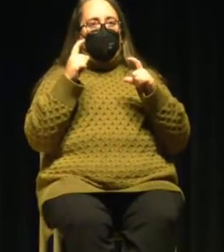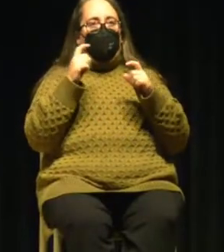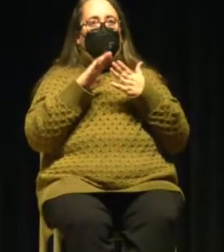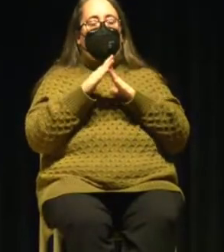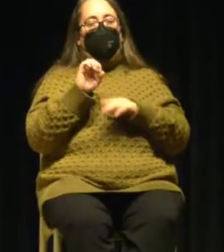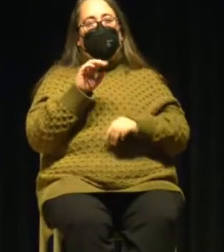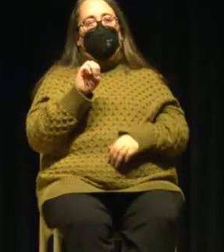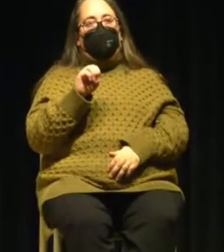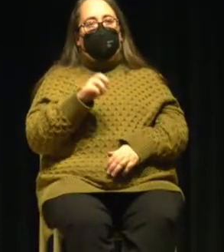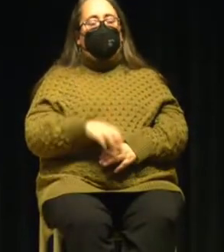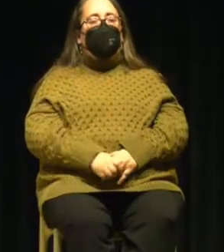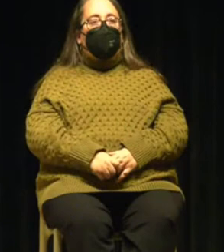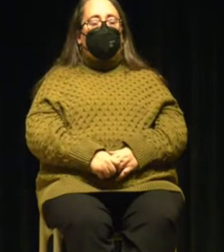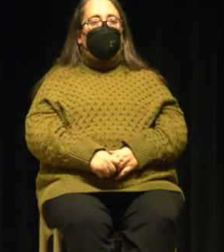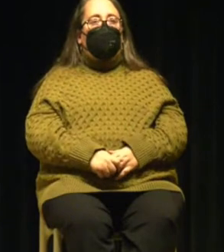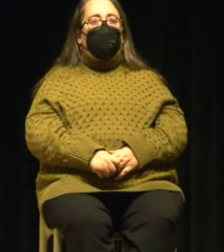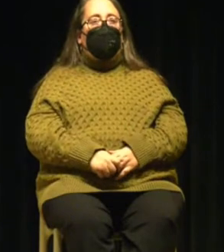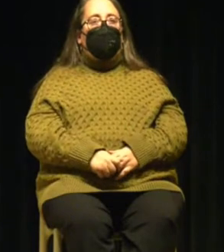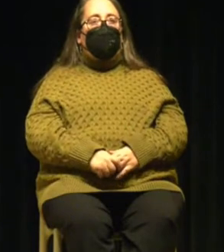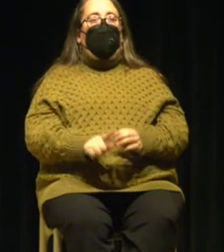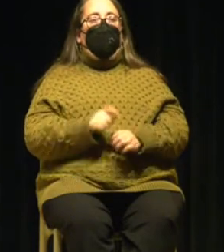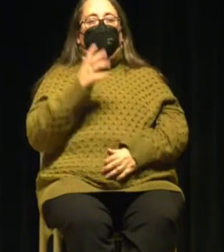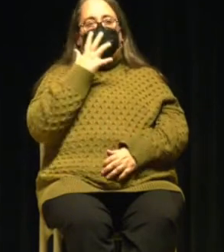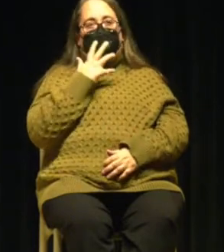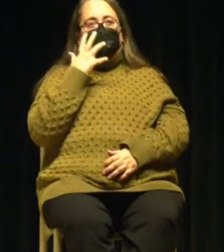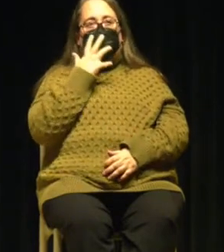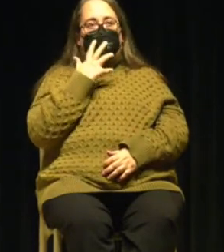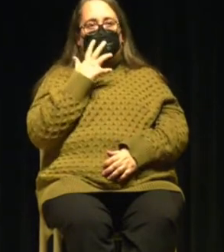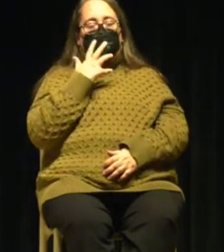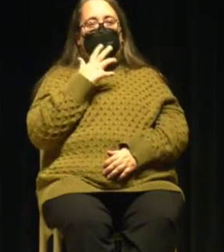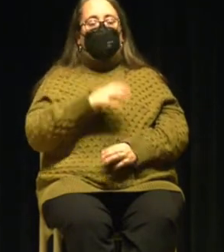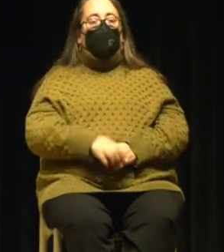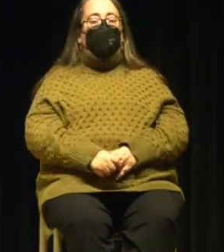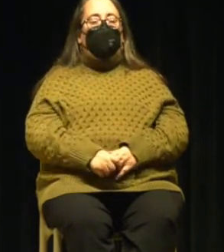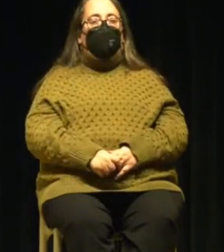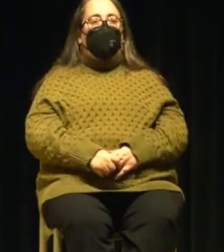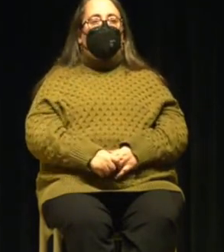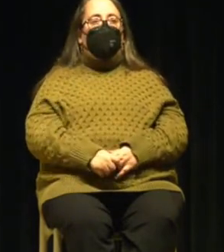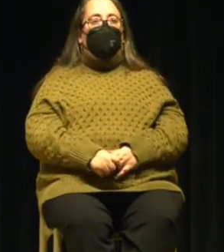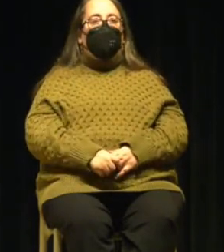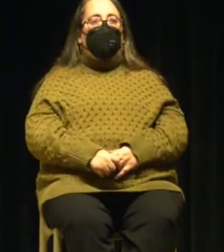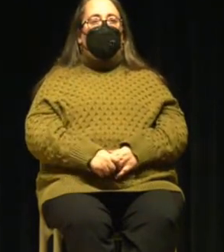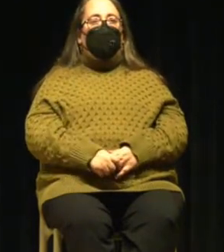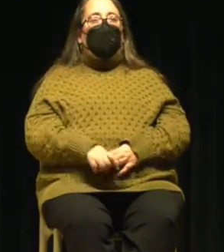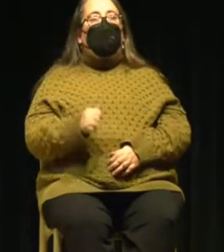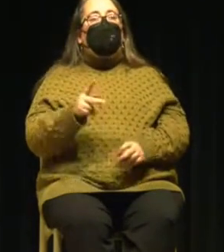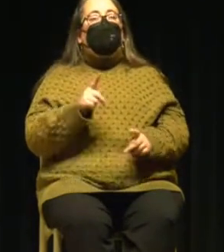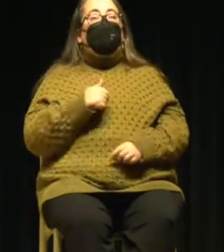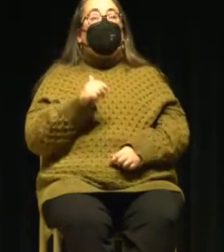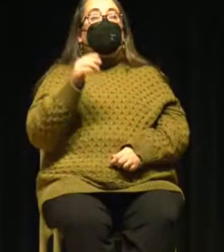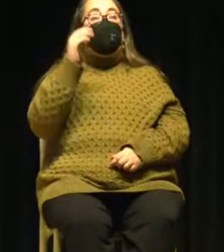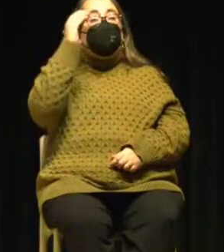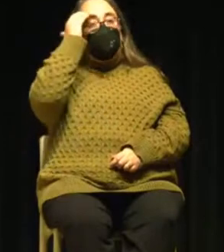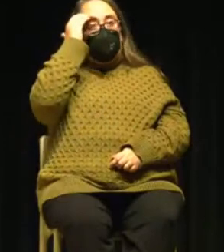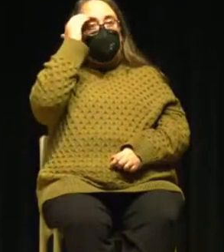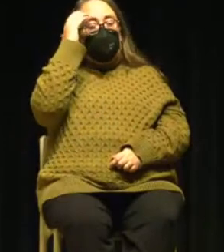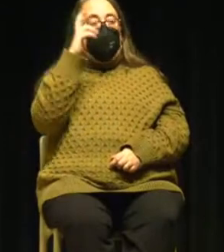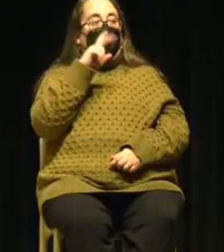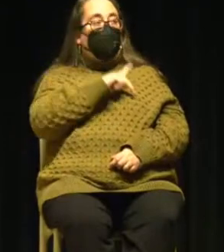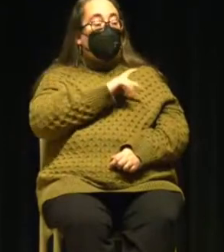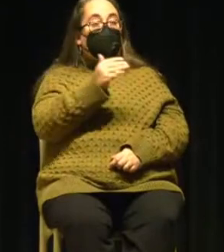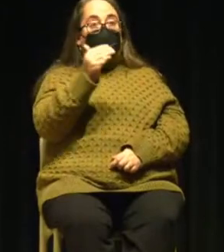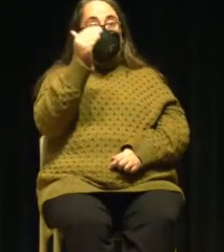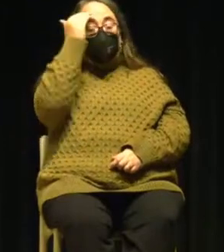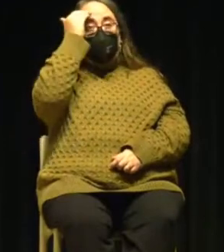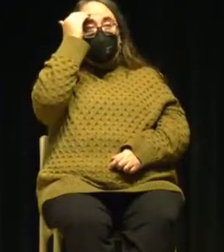meme that was about how I looked in the photograph. And there were a couple people I knew and like personally knew,